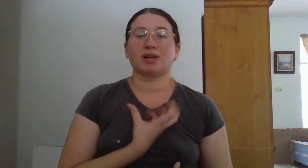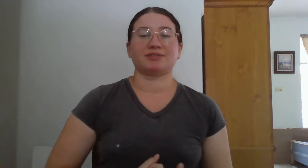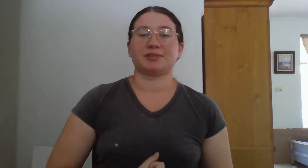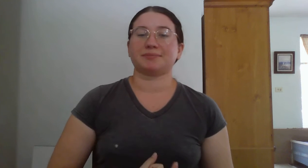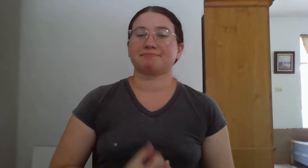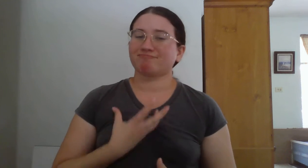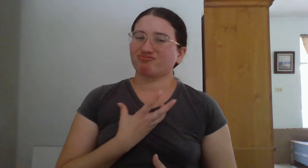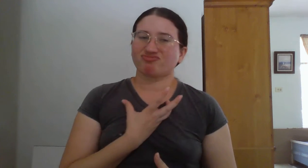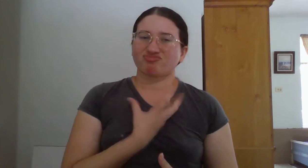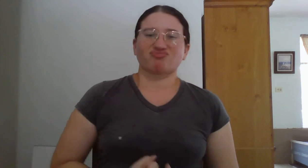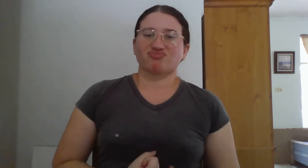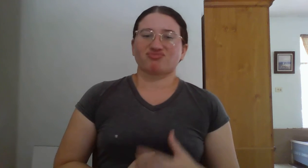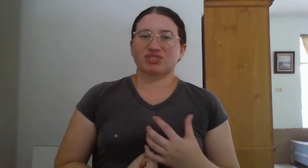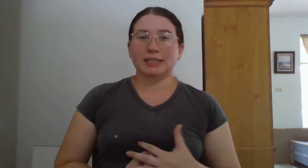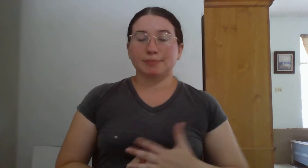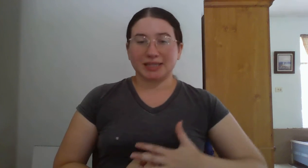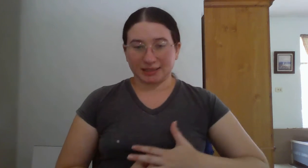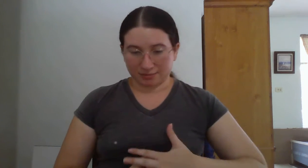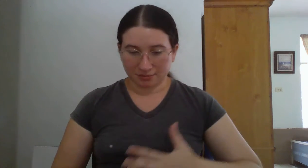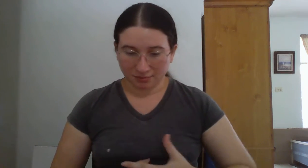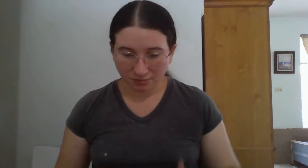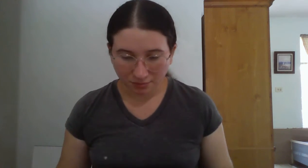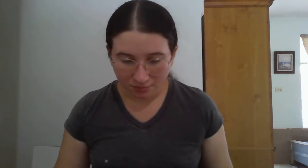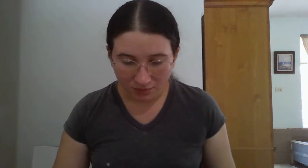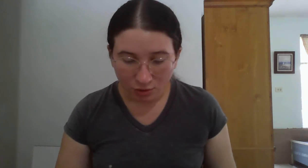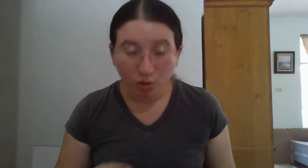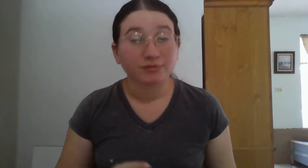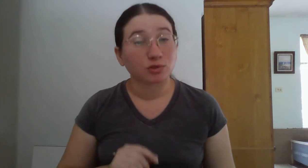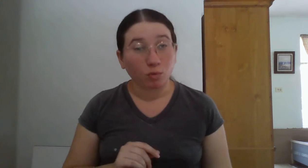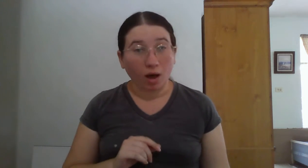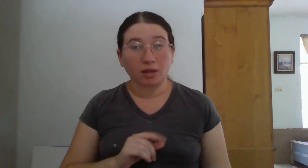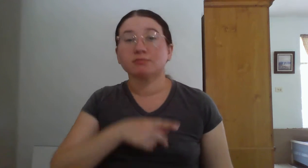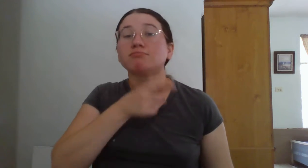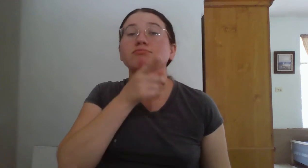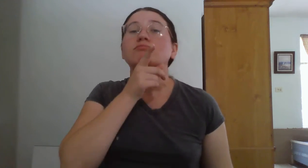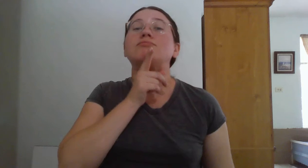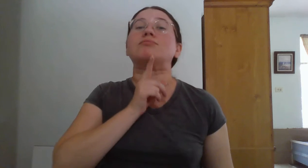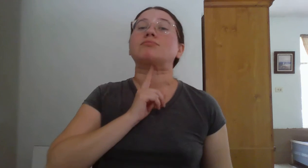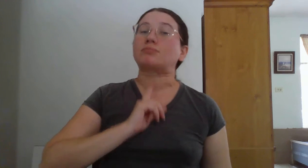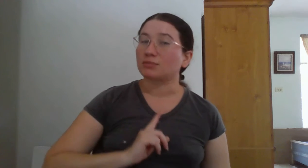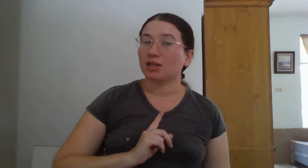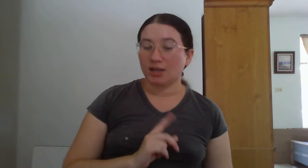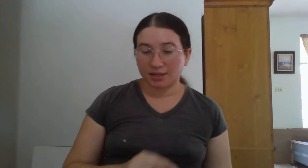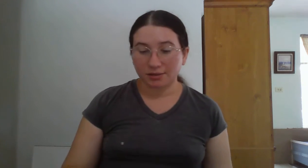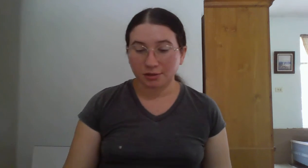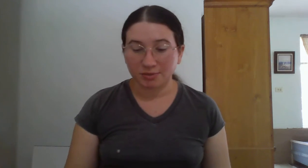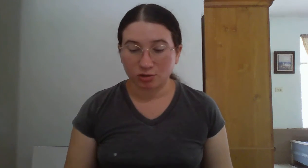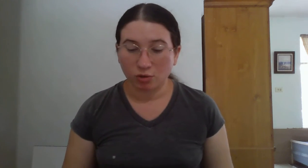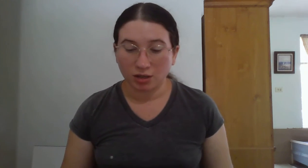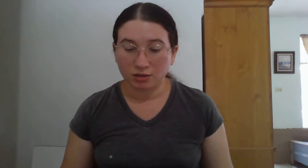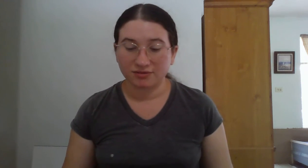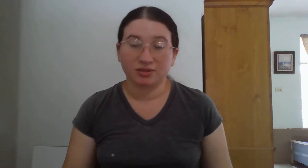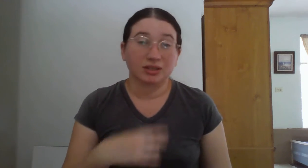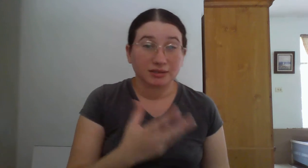have to keep it in. You have swallow. And this could be swallow for